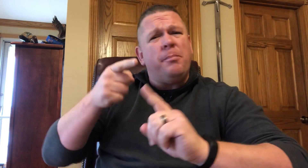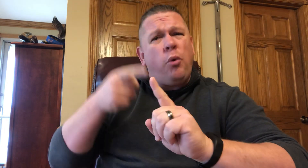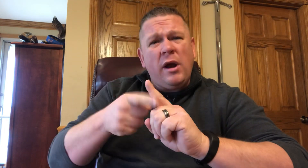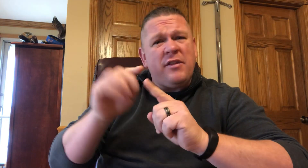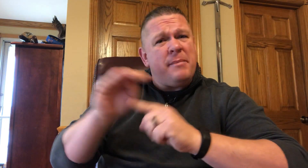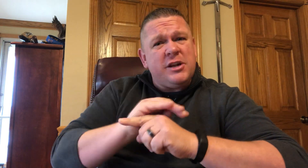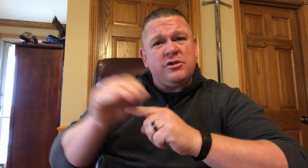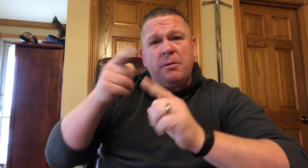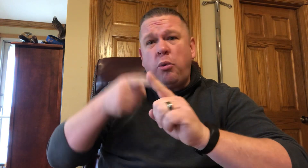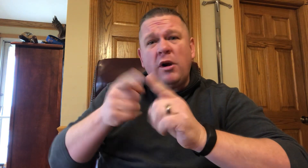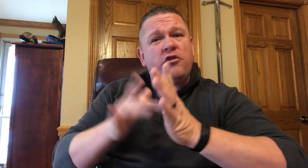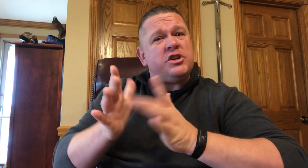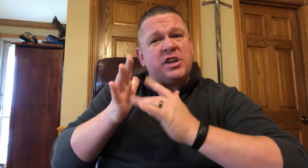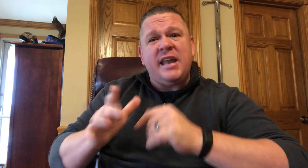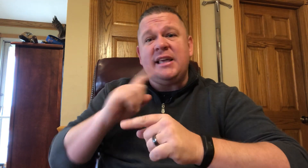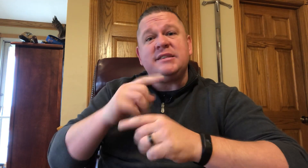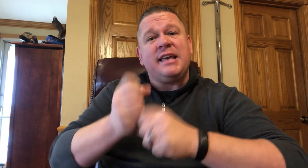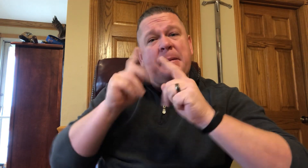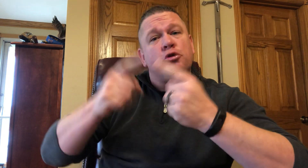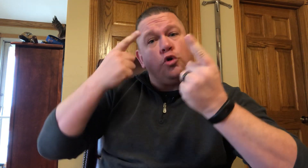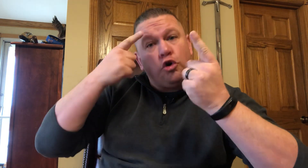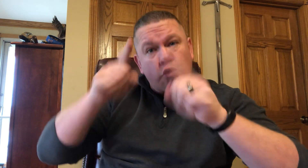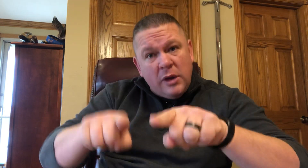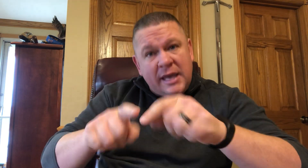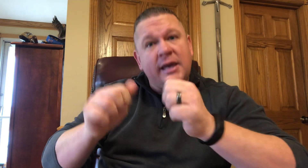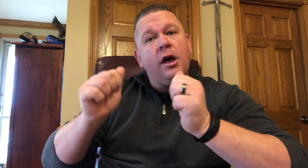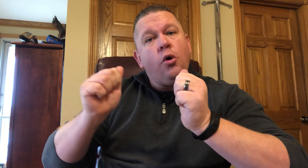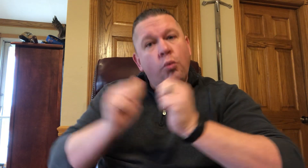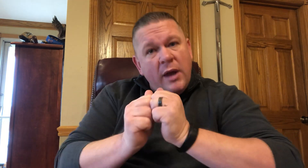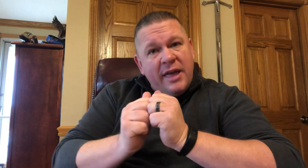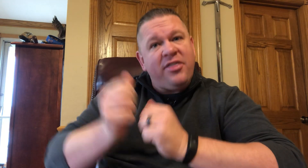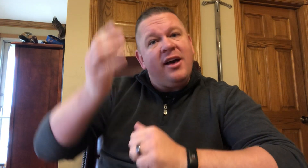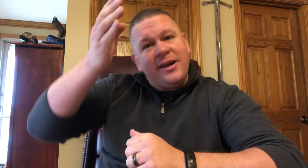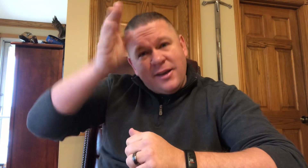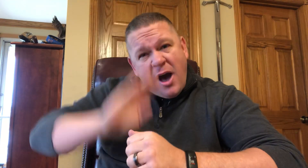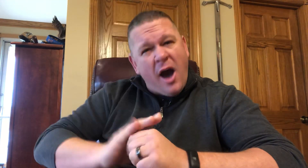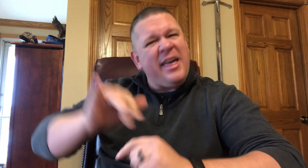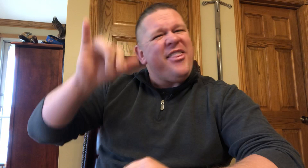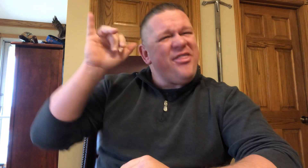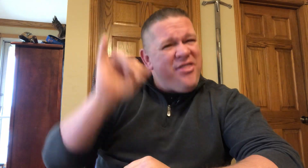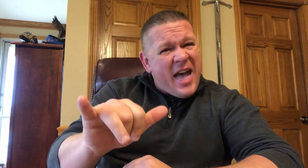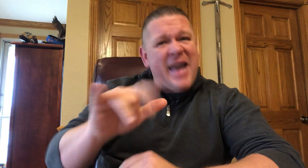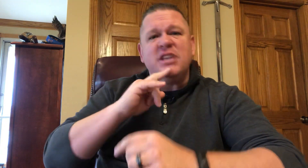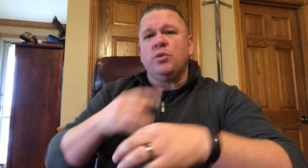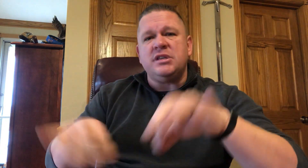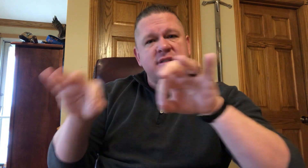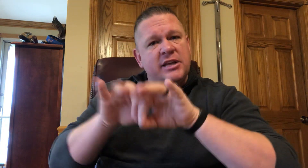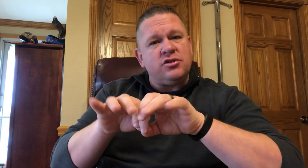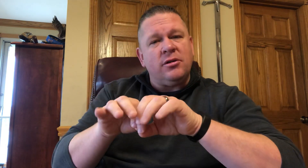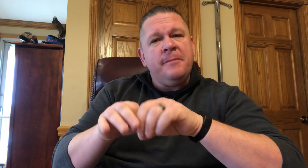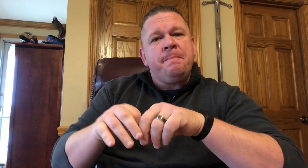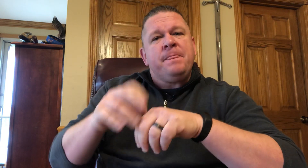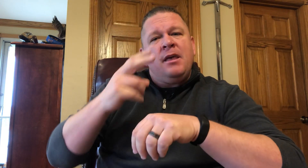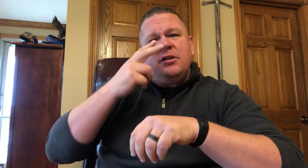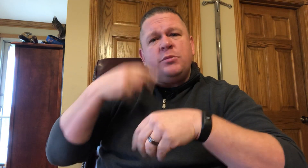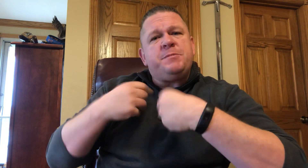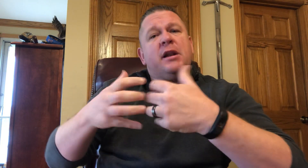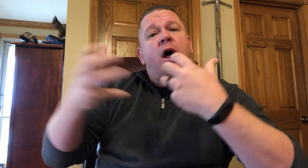point of the ministry and the point of Christianity is to get people to agree with God. That is what's essential. You see, we spend a lot of